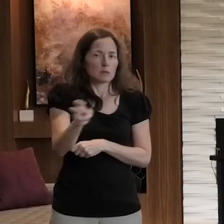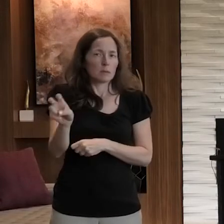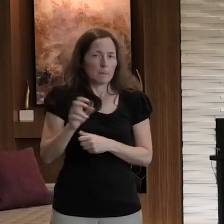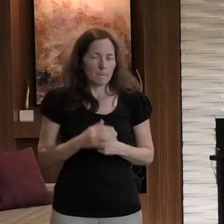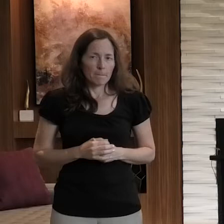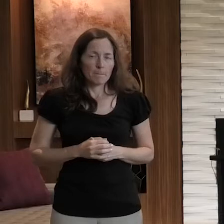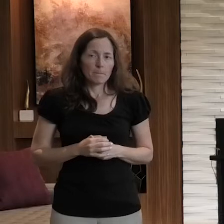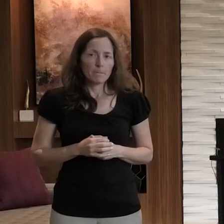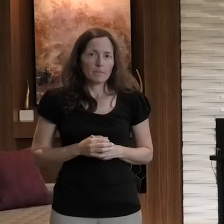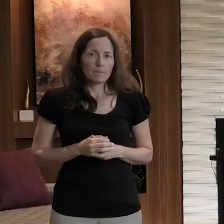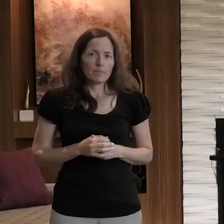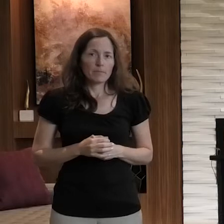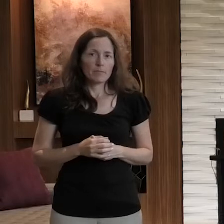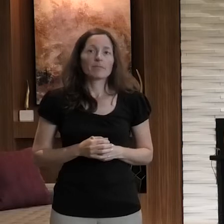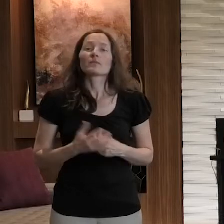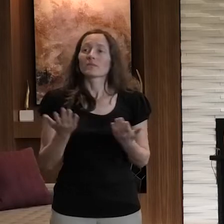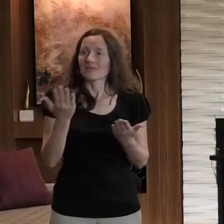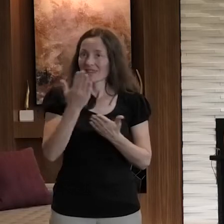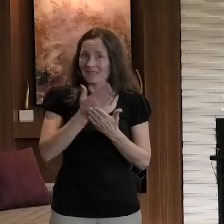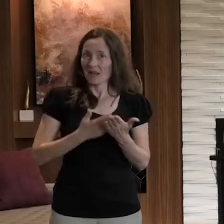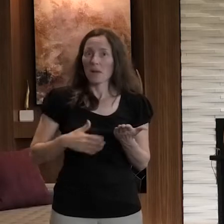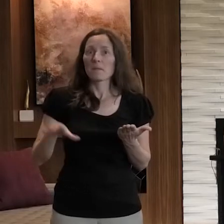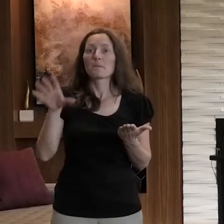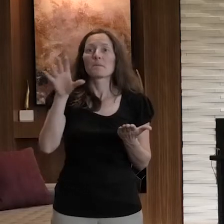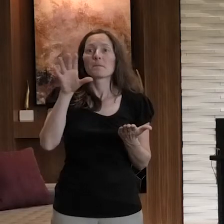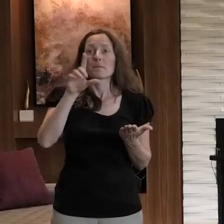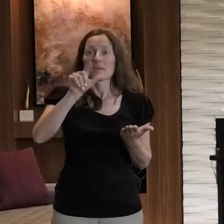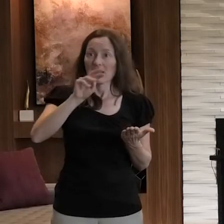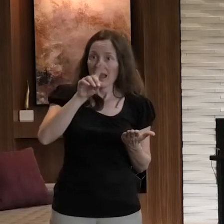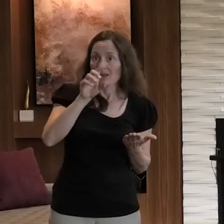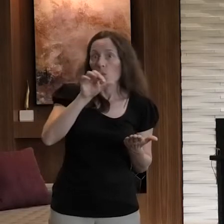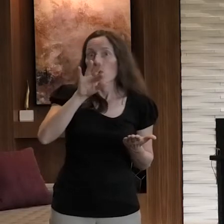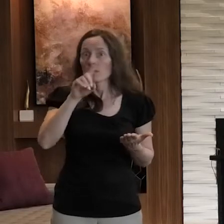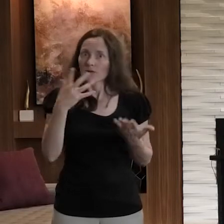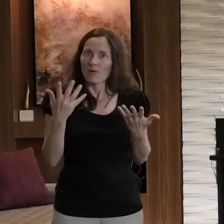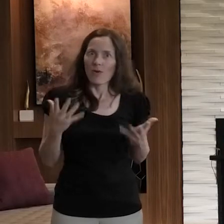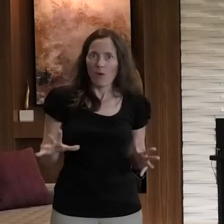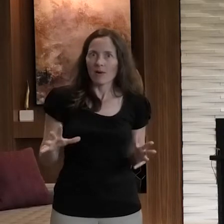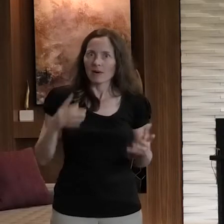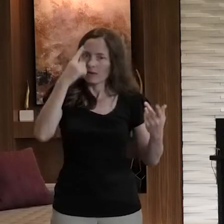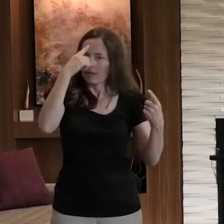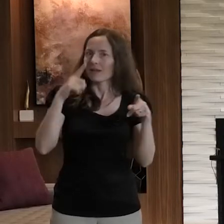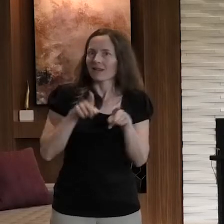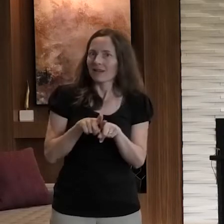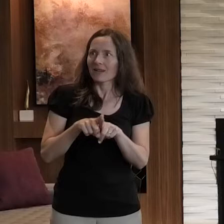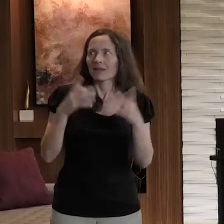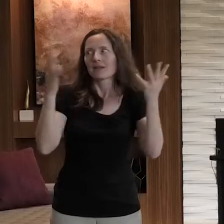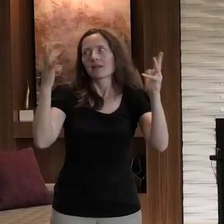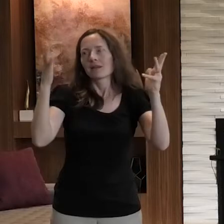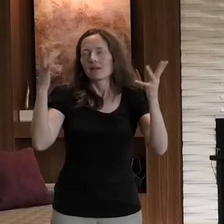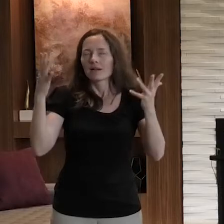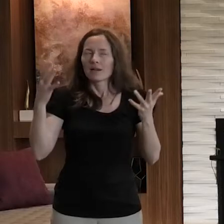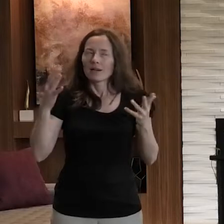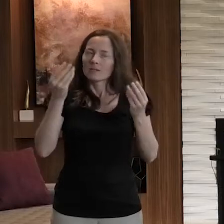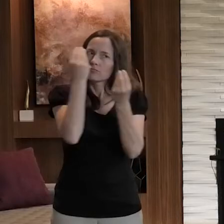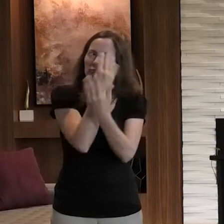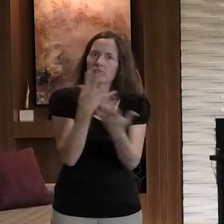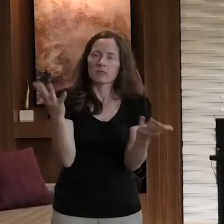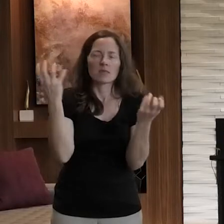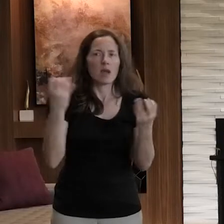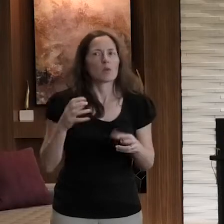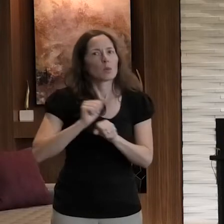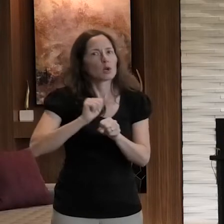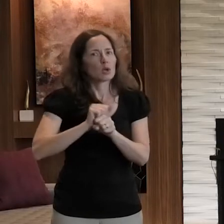So we have participating landlords, yay. So I got to tell you, it was a lot of work to get this done. But we're pleased to say that the